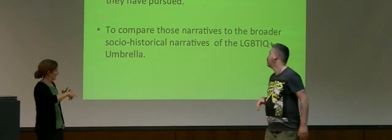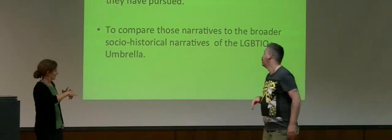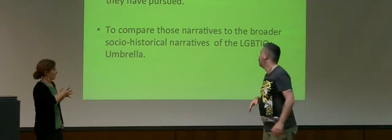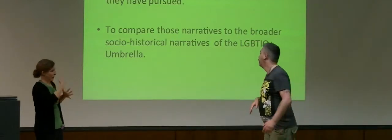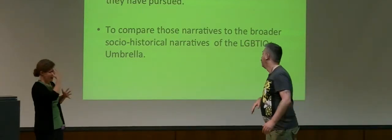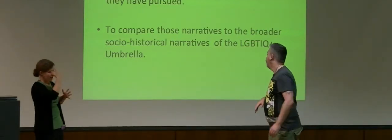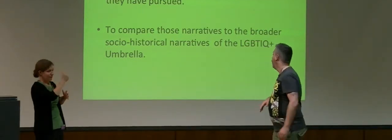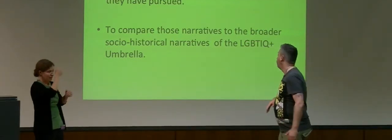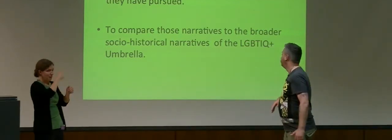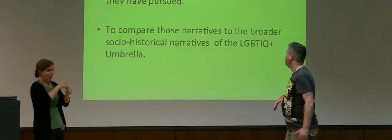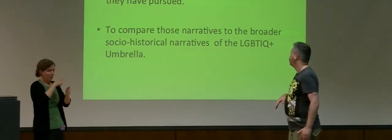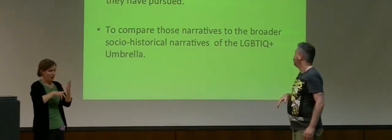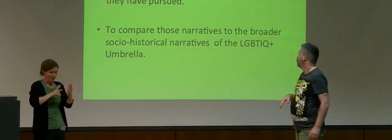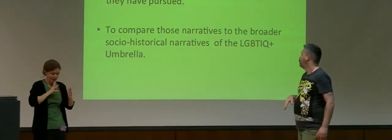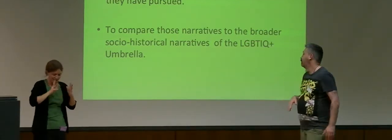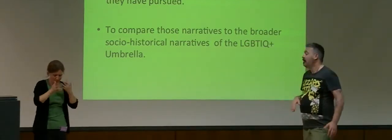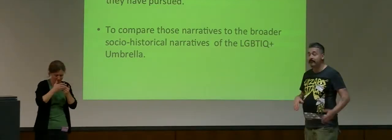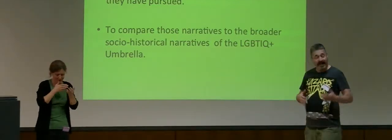saying it.